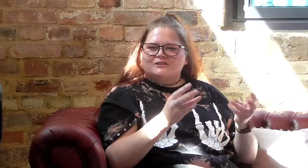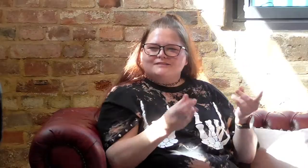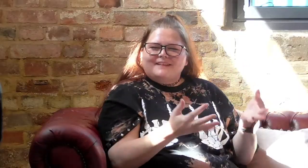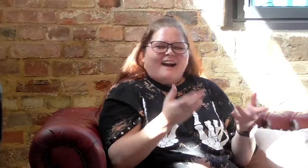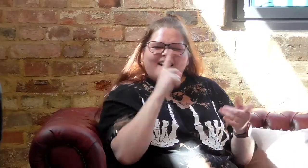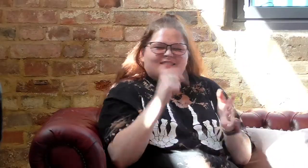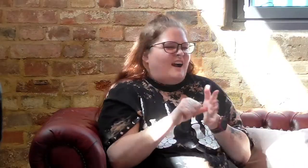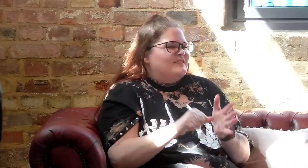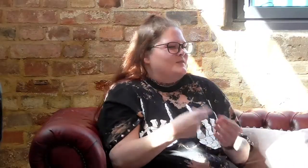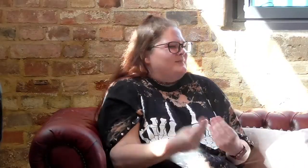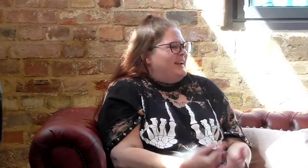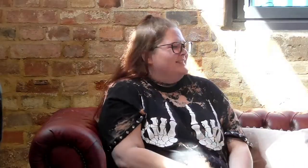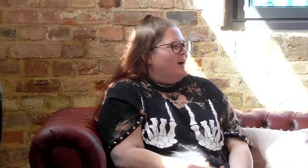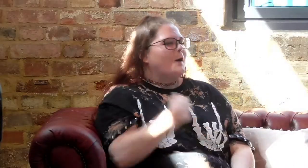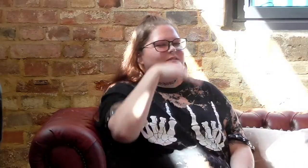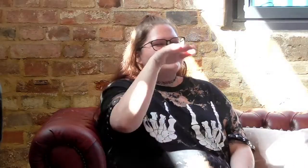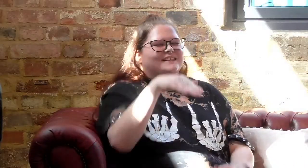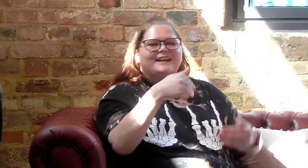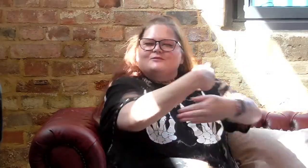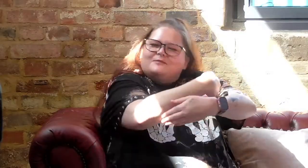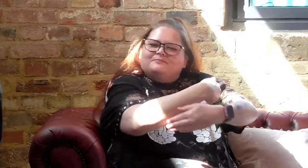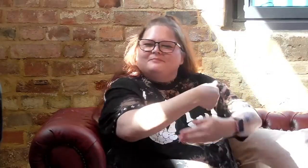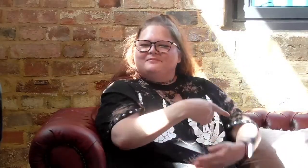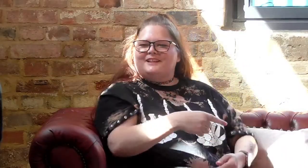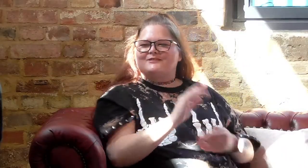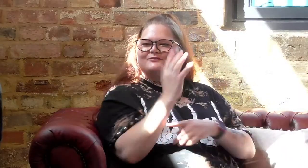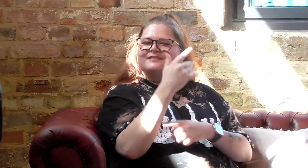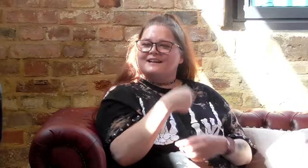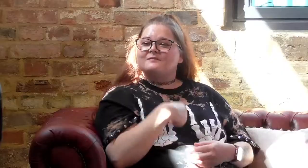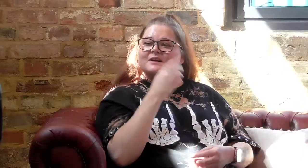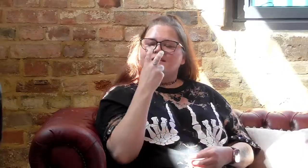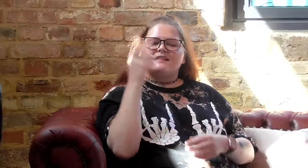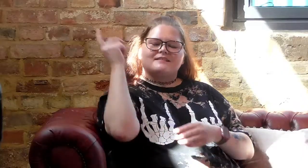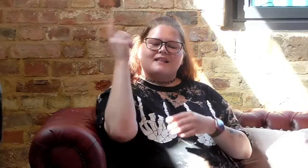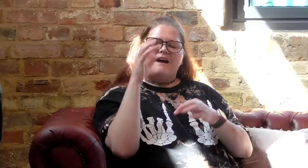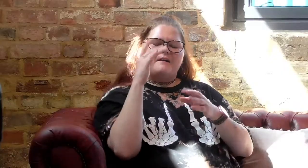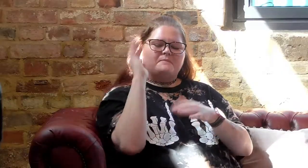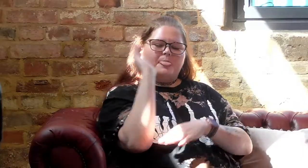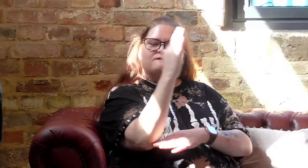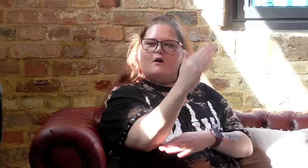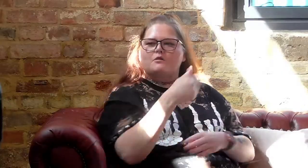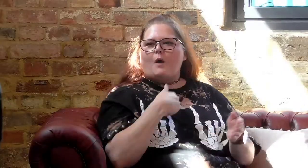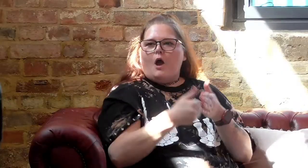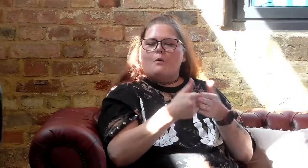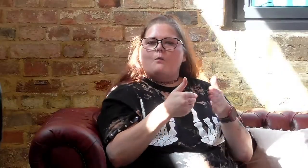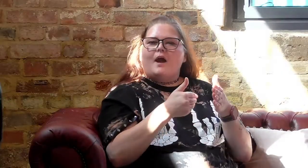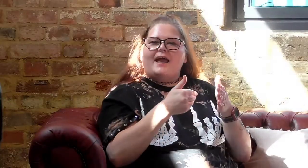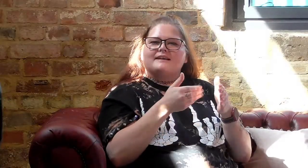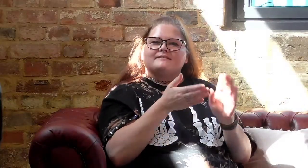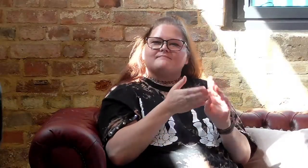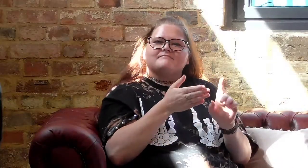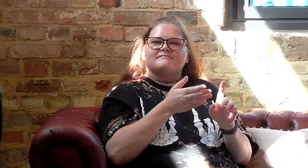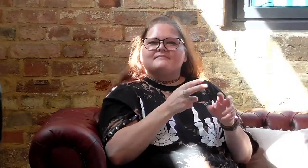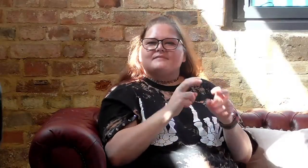it a hug, and you get that sensory feeling. Oh, that's interesting. It's something like in a